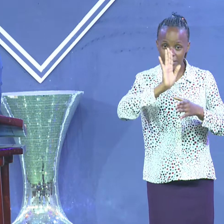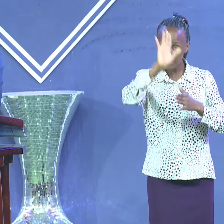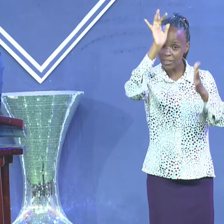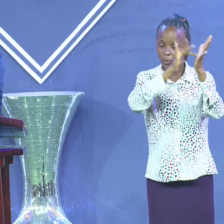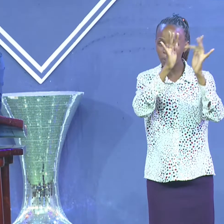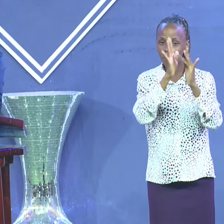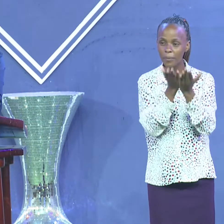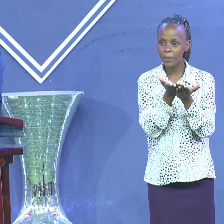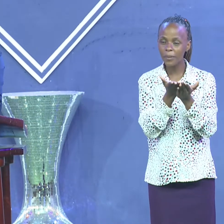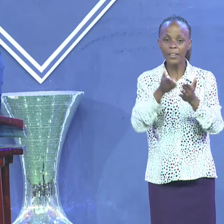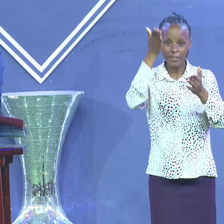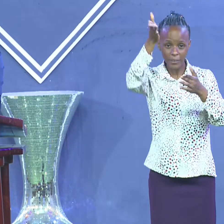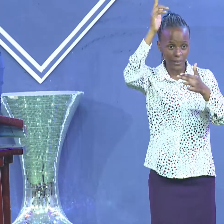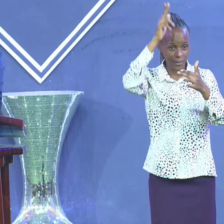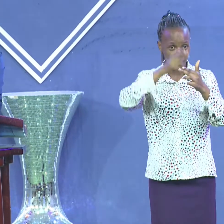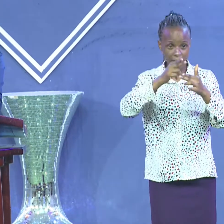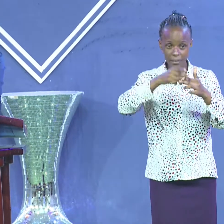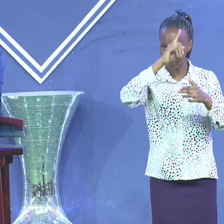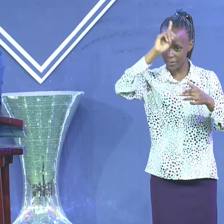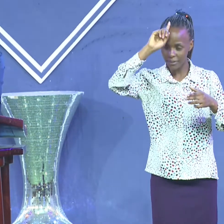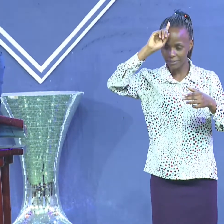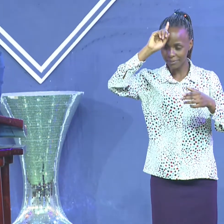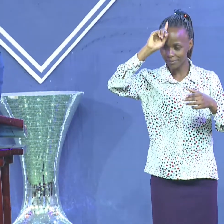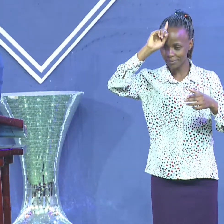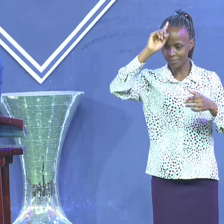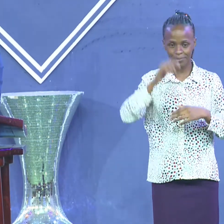He's in your Bible. There is a king.